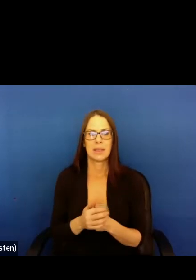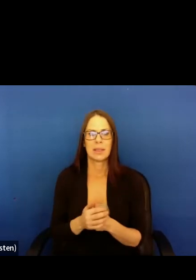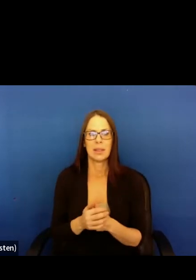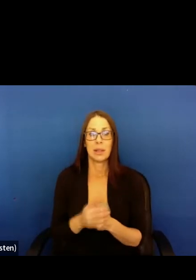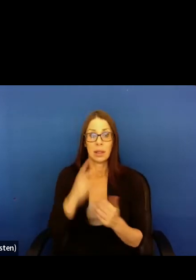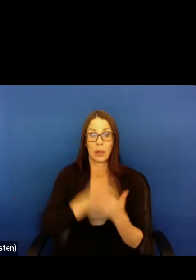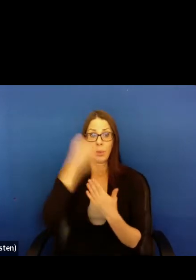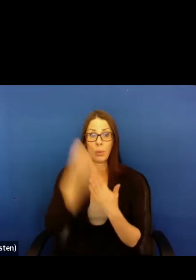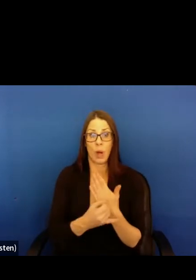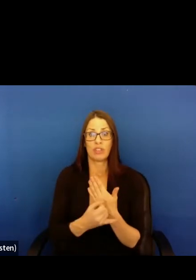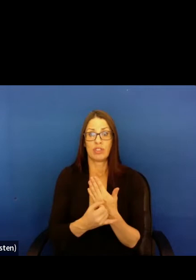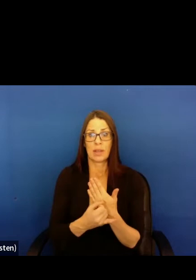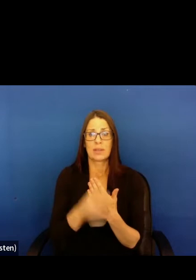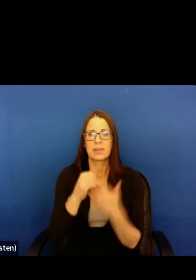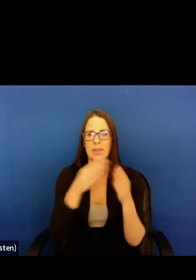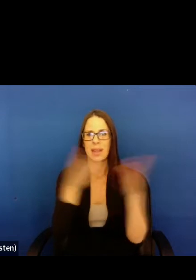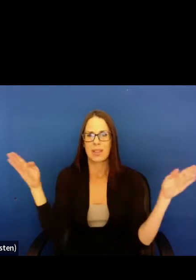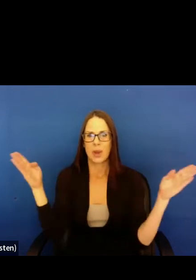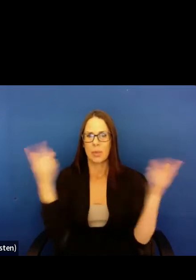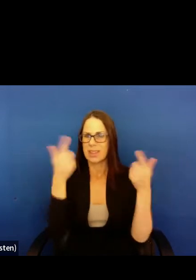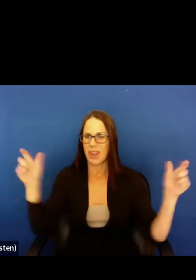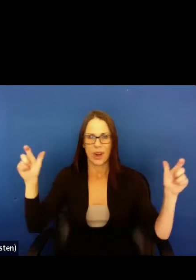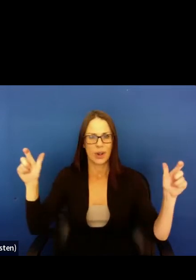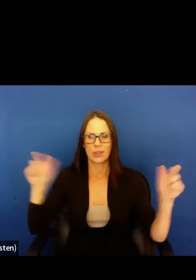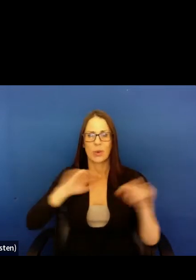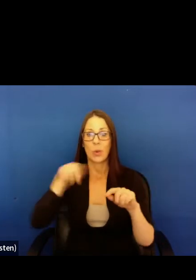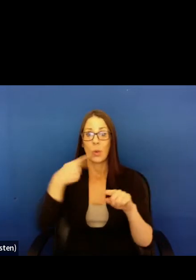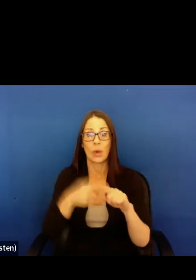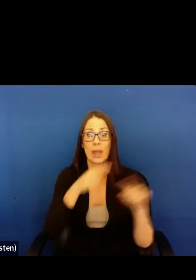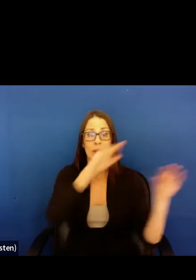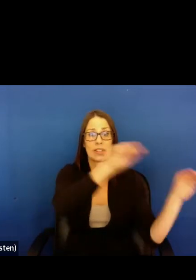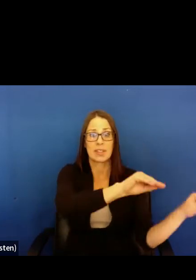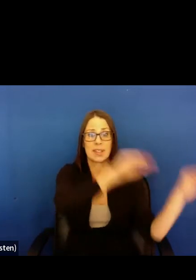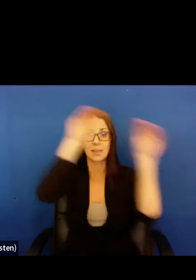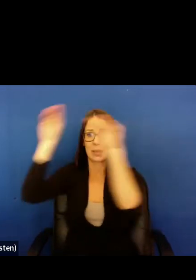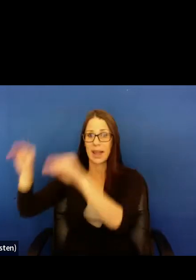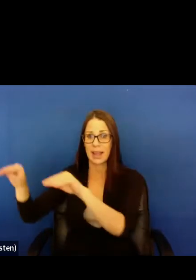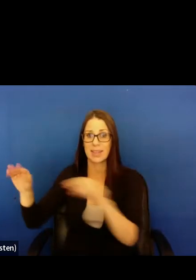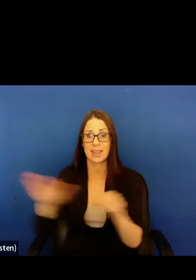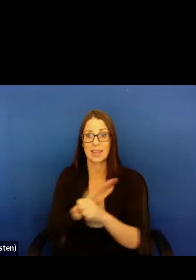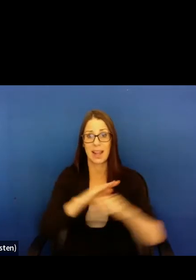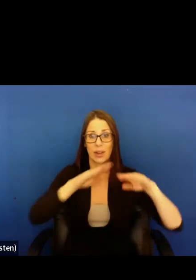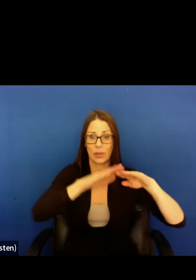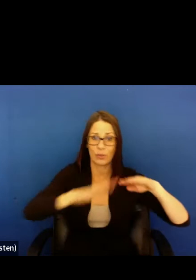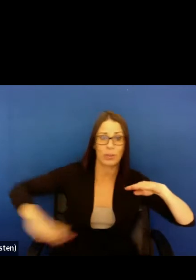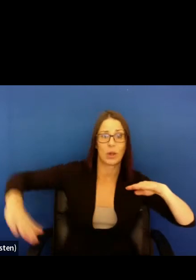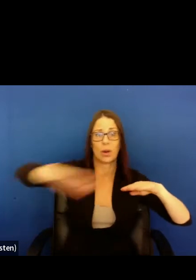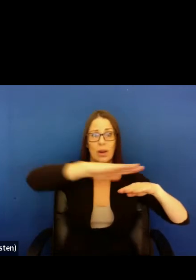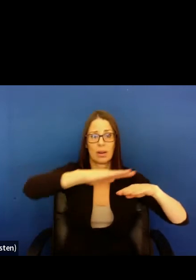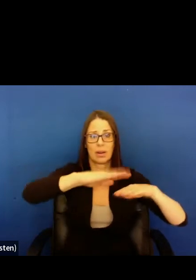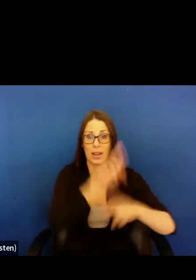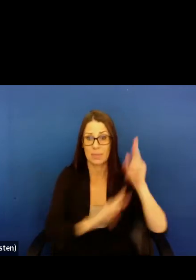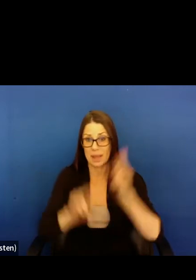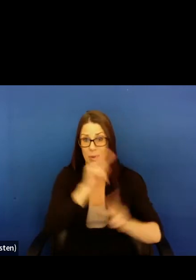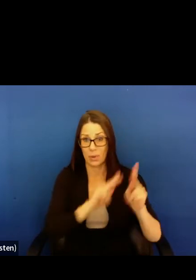project scope is large scale. So when we have to displace a whole floor of people in a densely packed area, it's got to happen